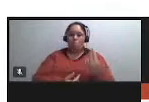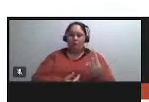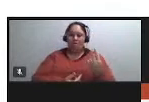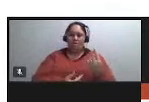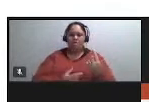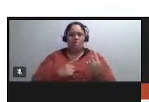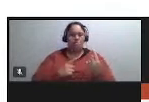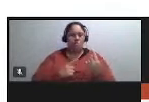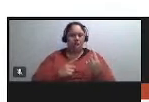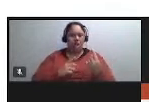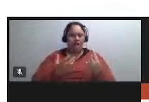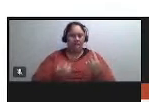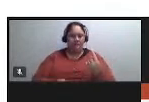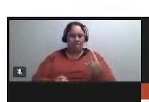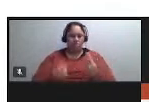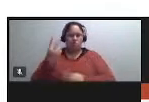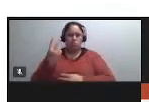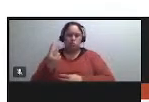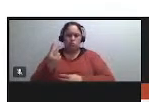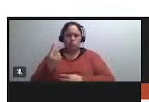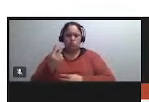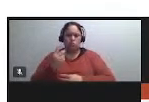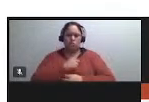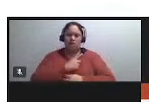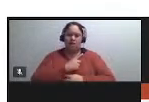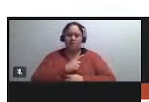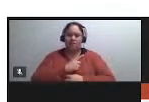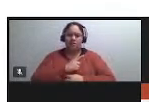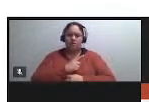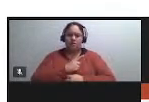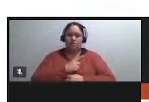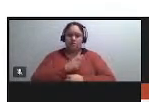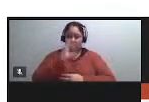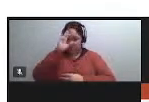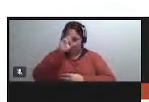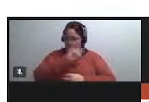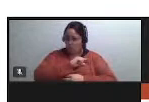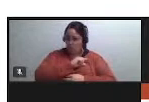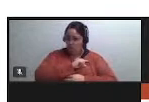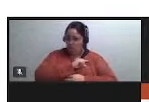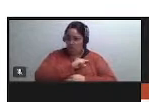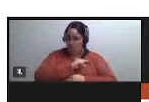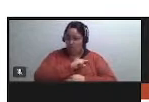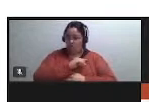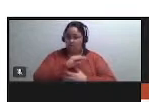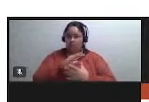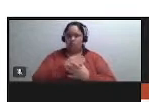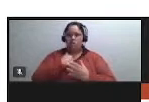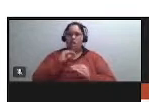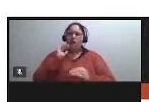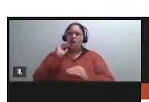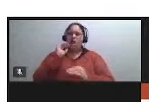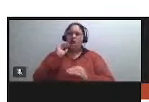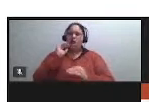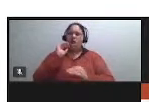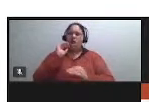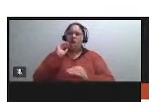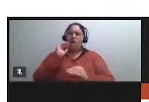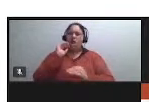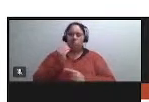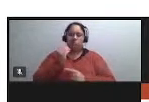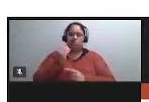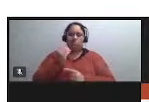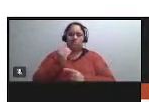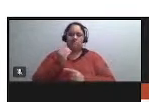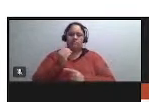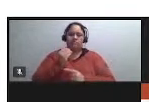why did we have to have two? Was there a reason? Because now it looks at an overachievement,